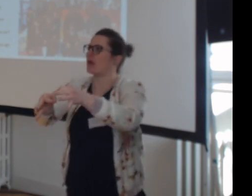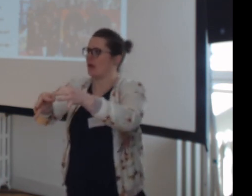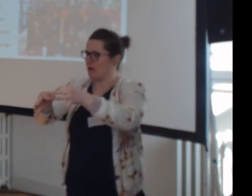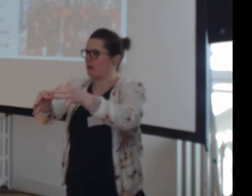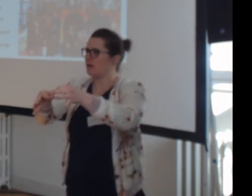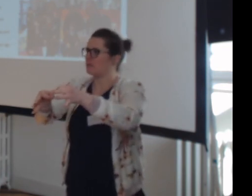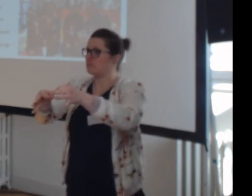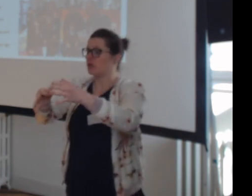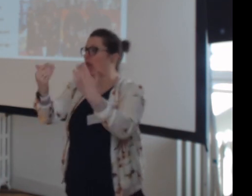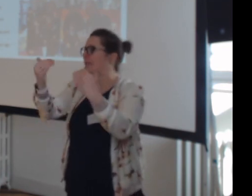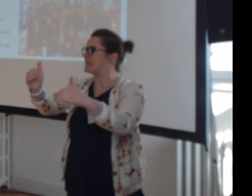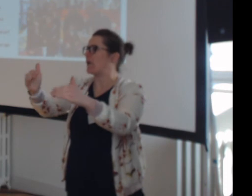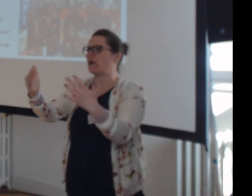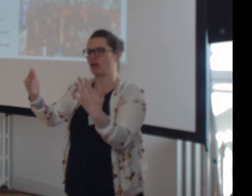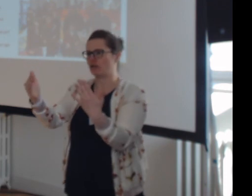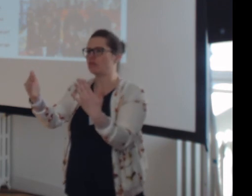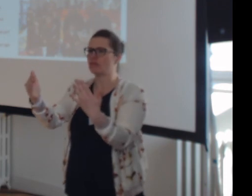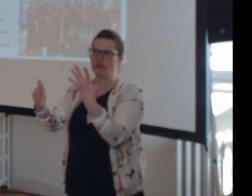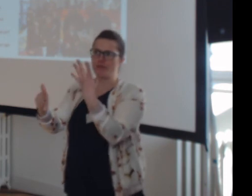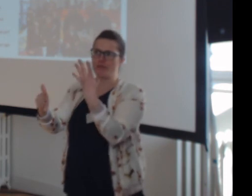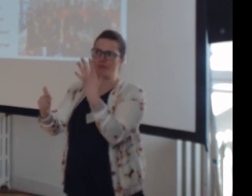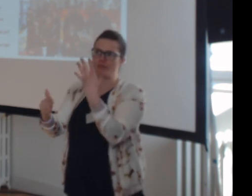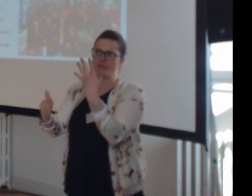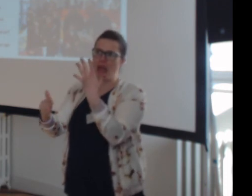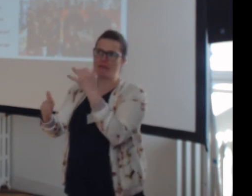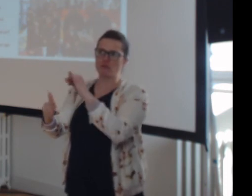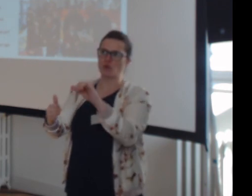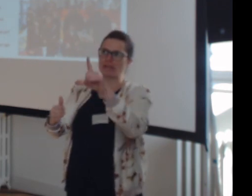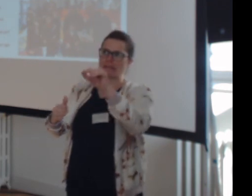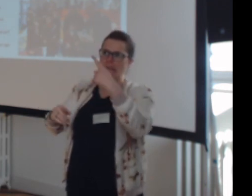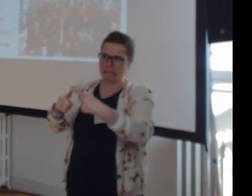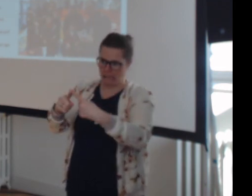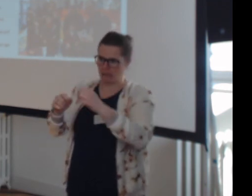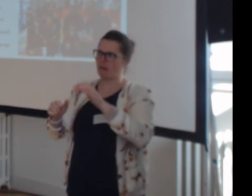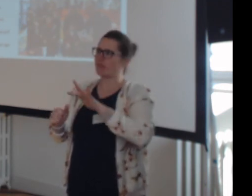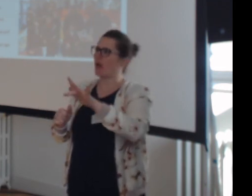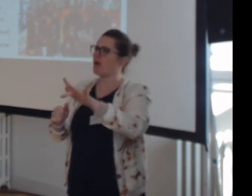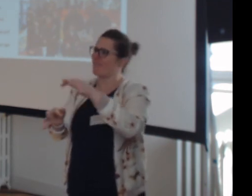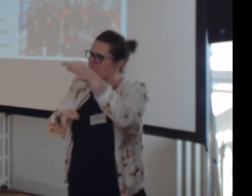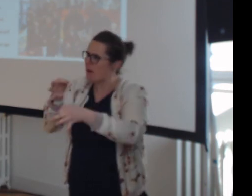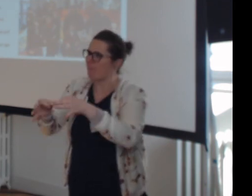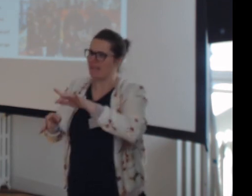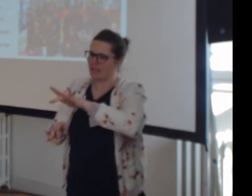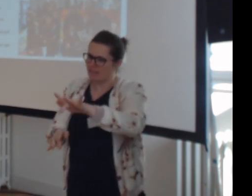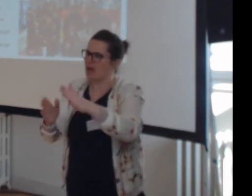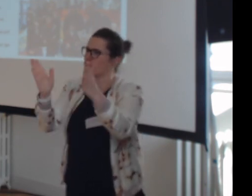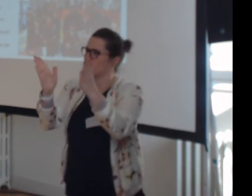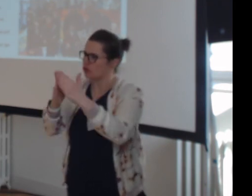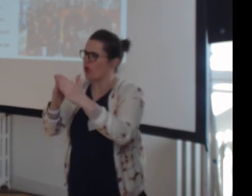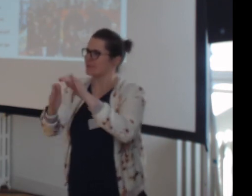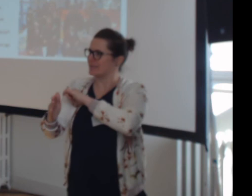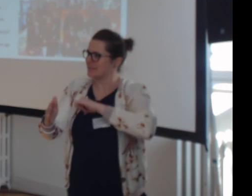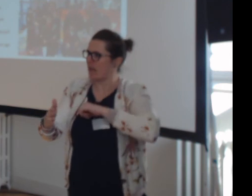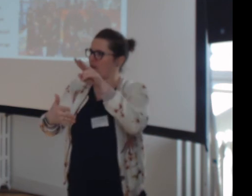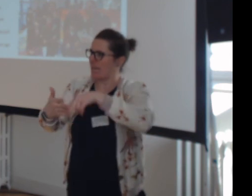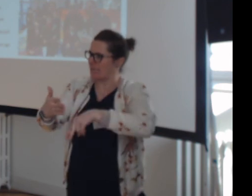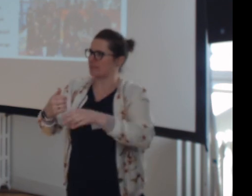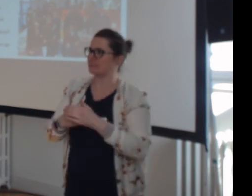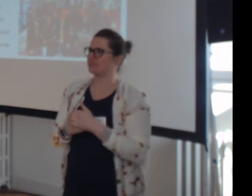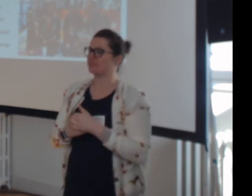a limited number, it's 5 to 10 times, they go reading in the families. The families